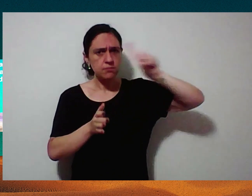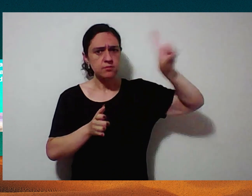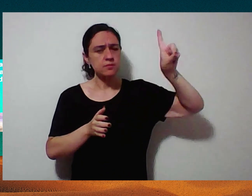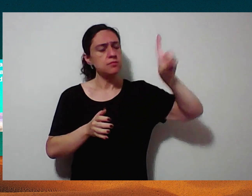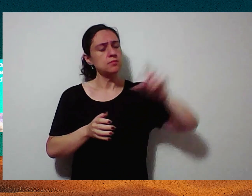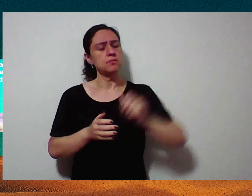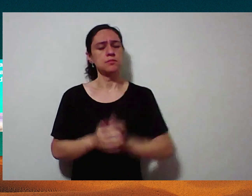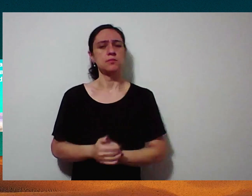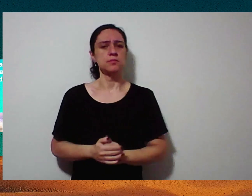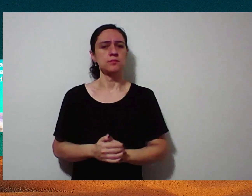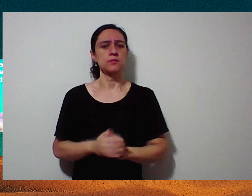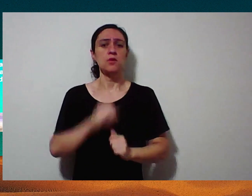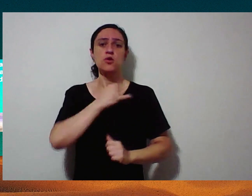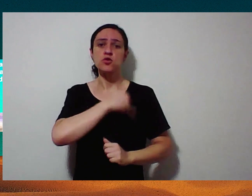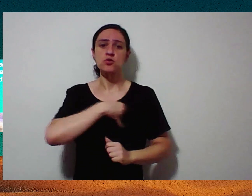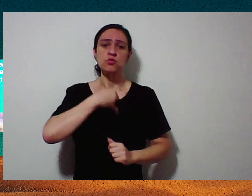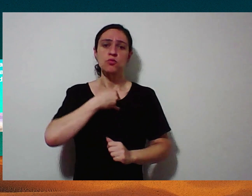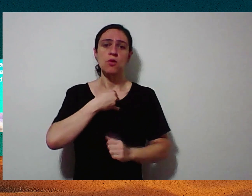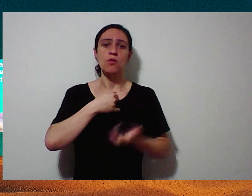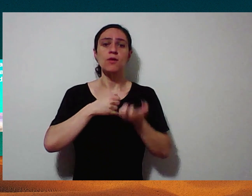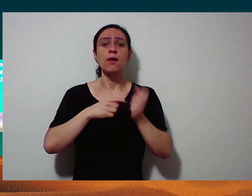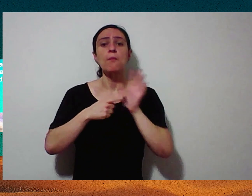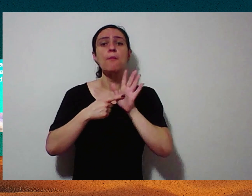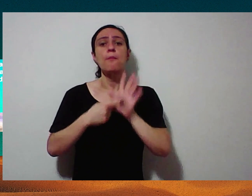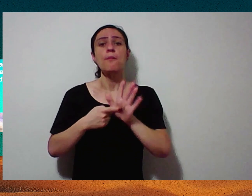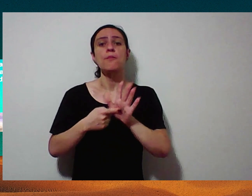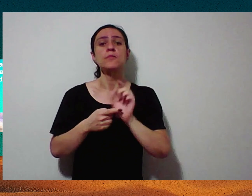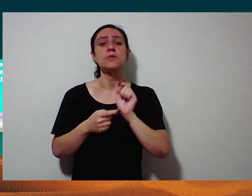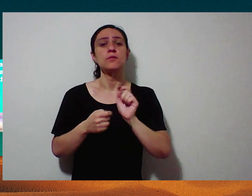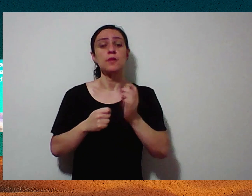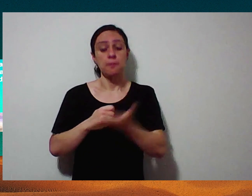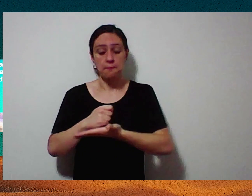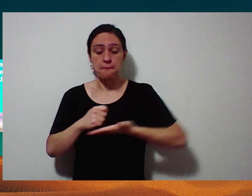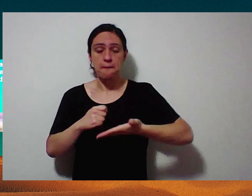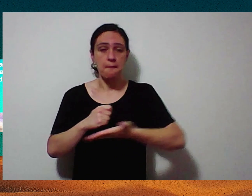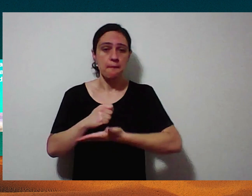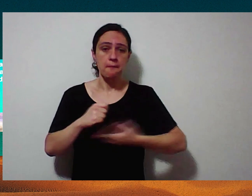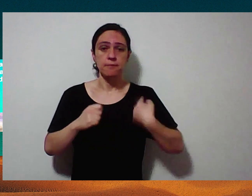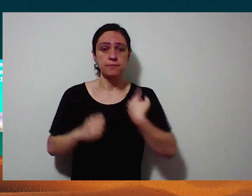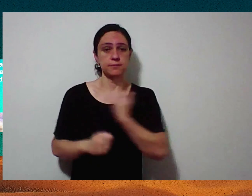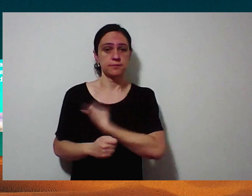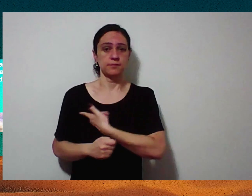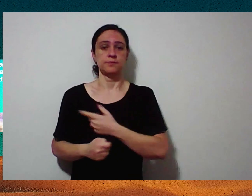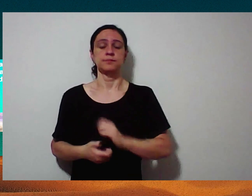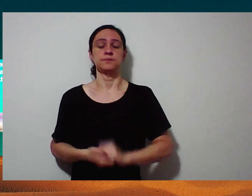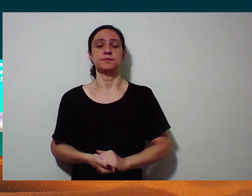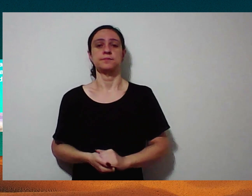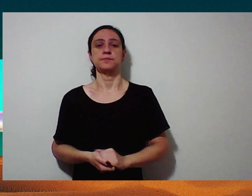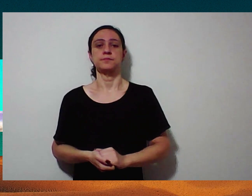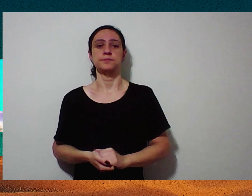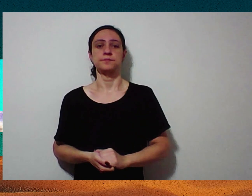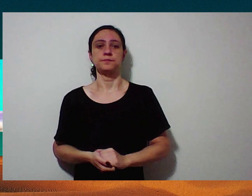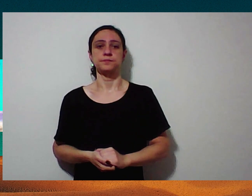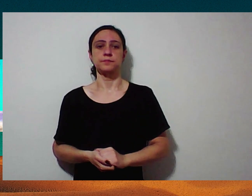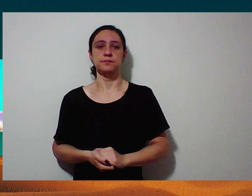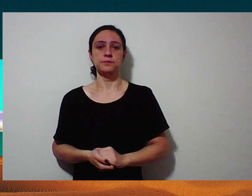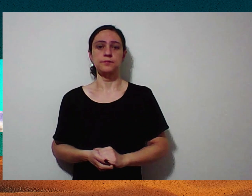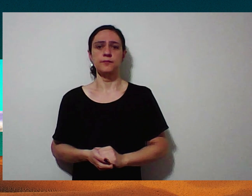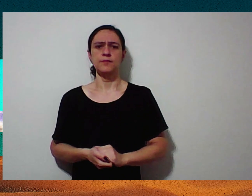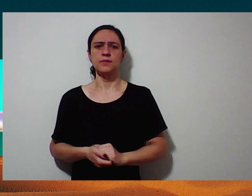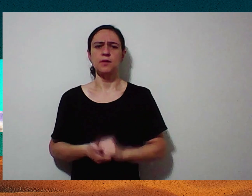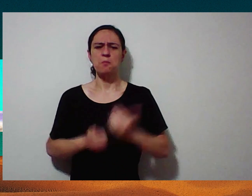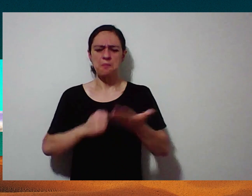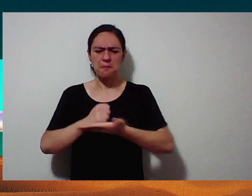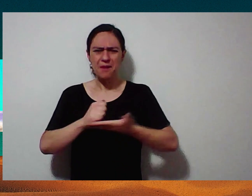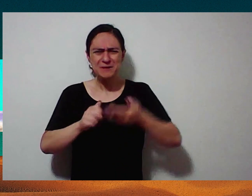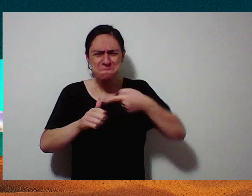quer estabelecer um princípio para todos nós. But John wants to establish a principle to all of us. E esse princípio é tão profundo,